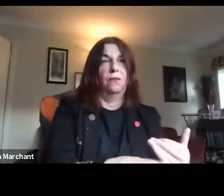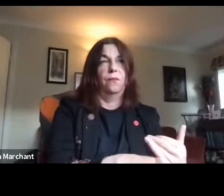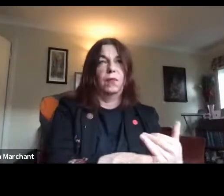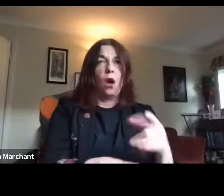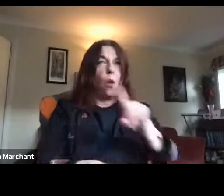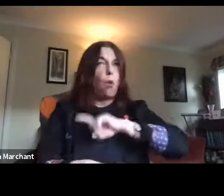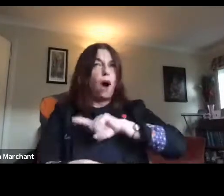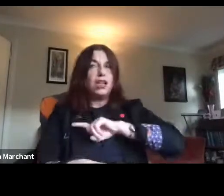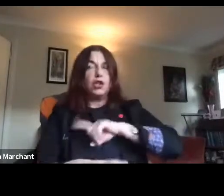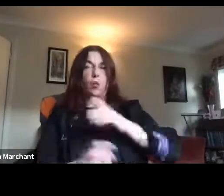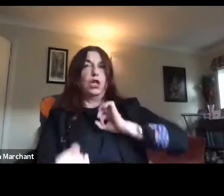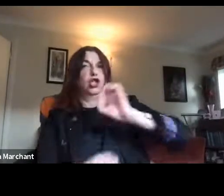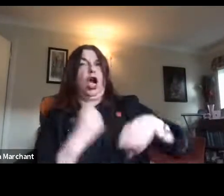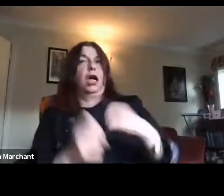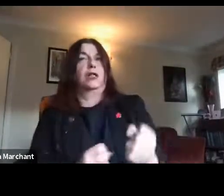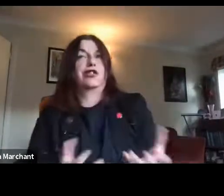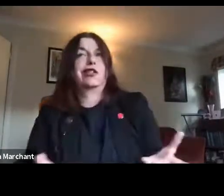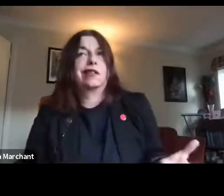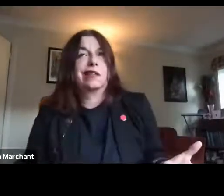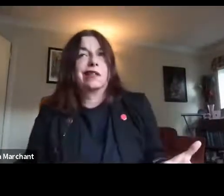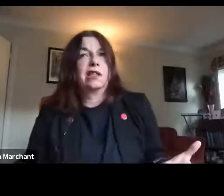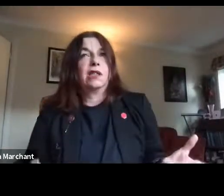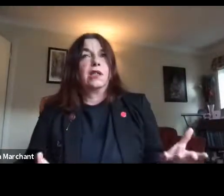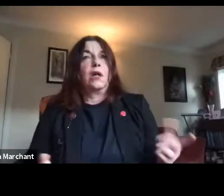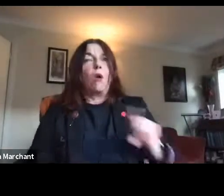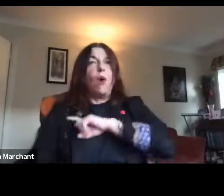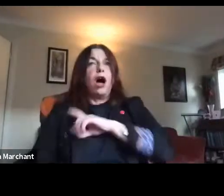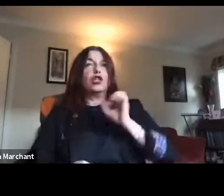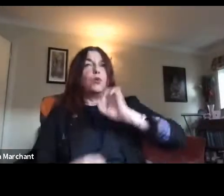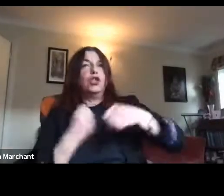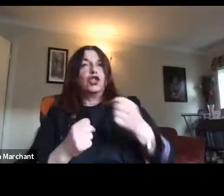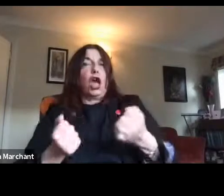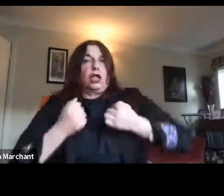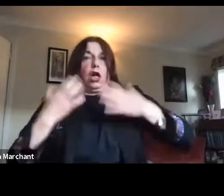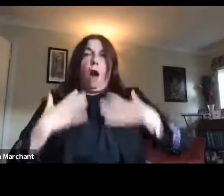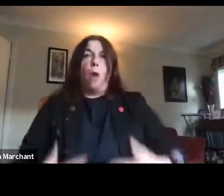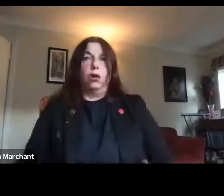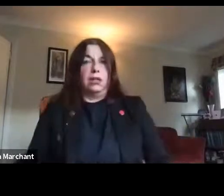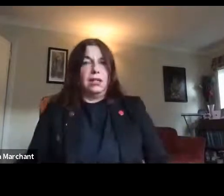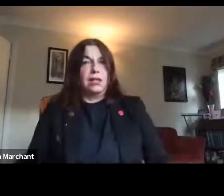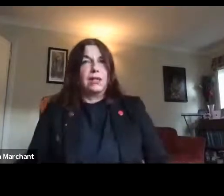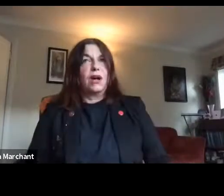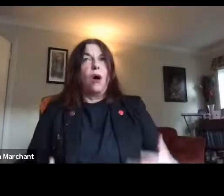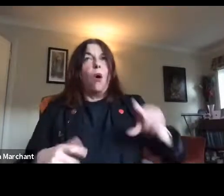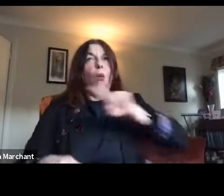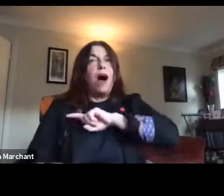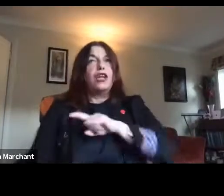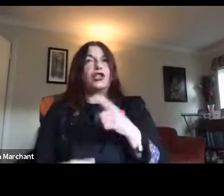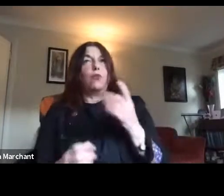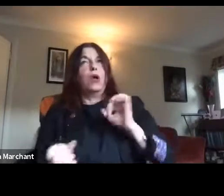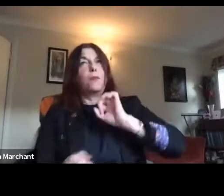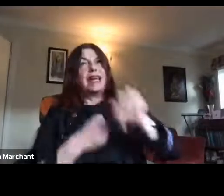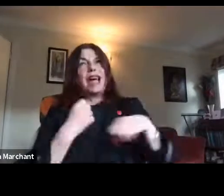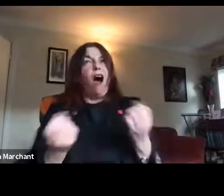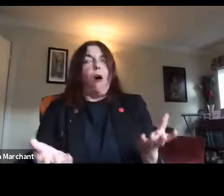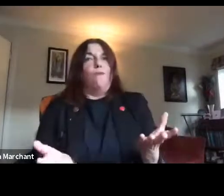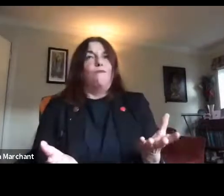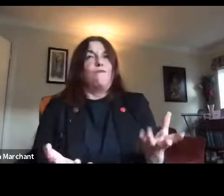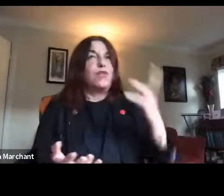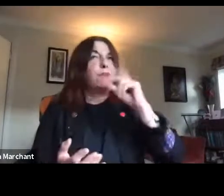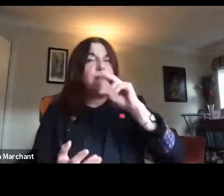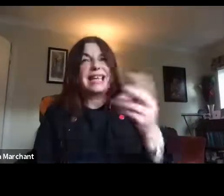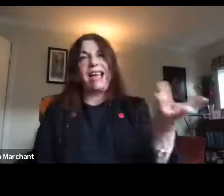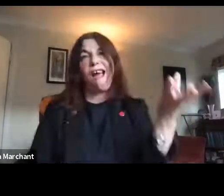the theoretical framework of what is expected to survive in a capitalist society. Why should we change our bodies for